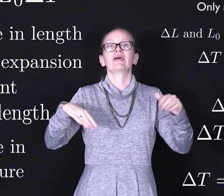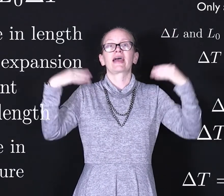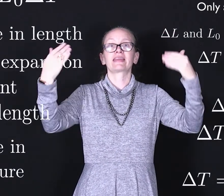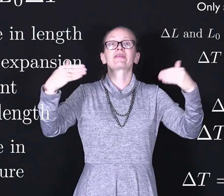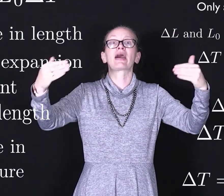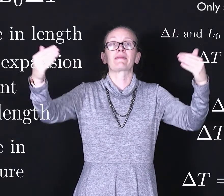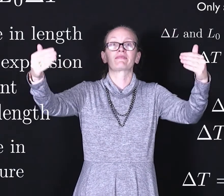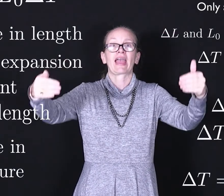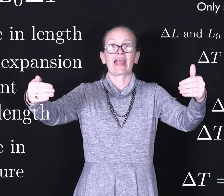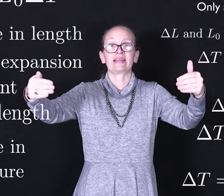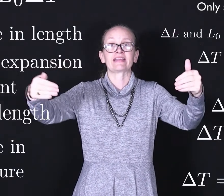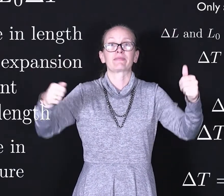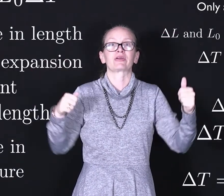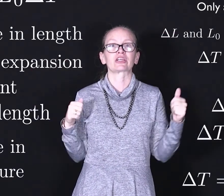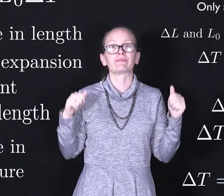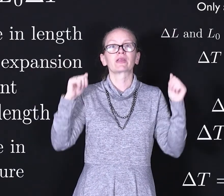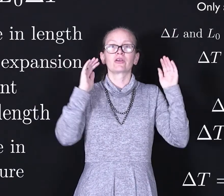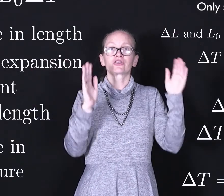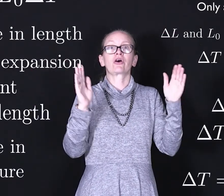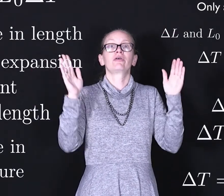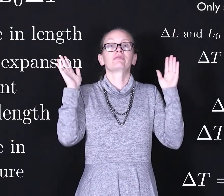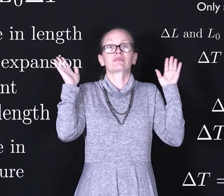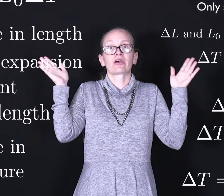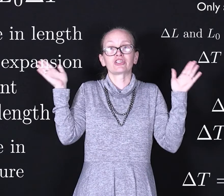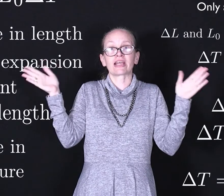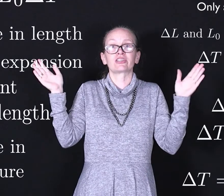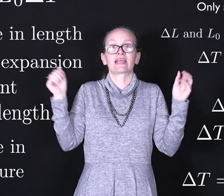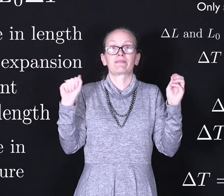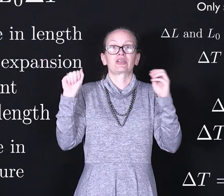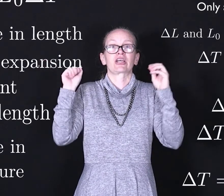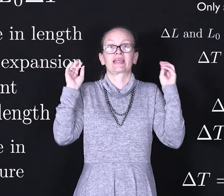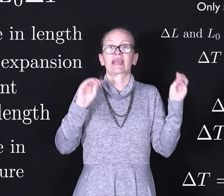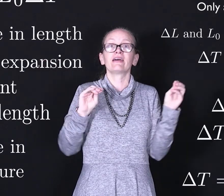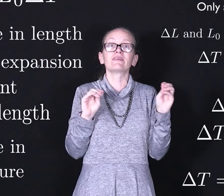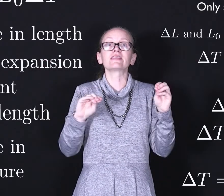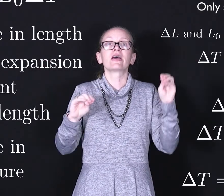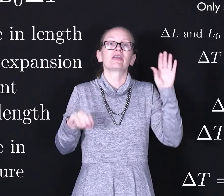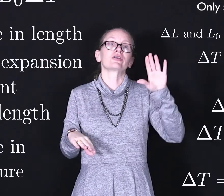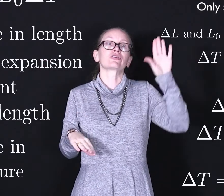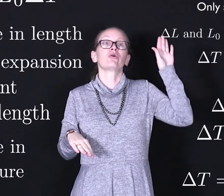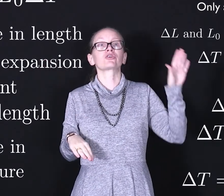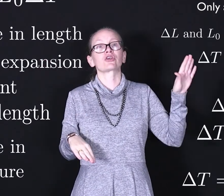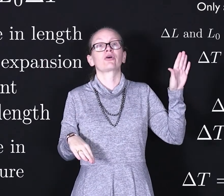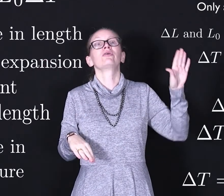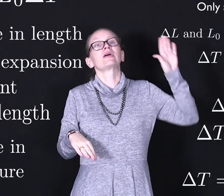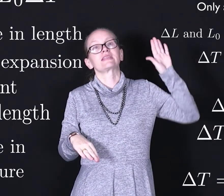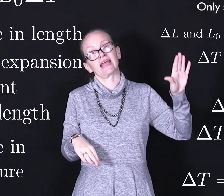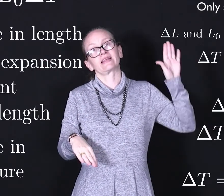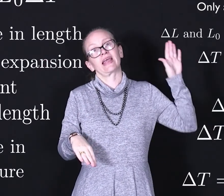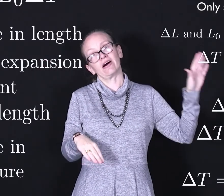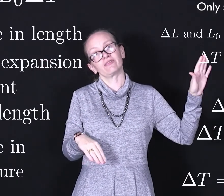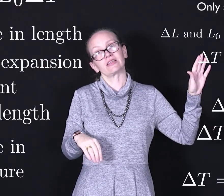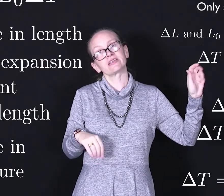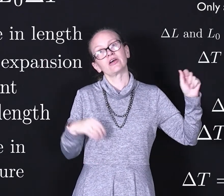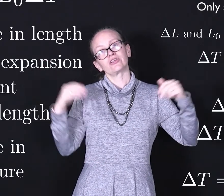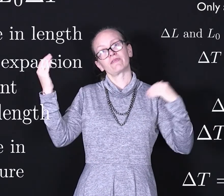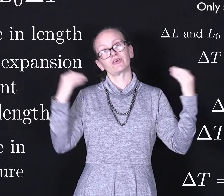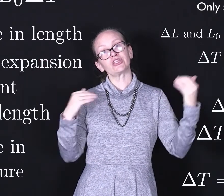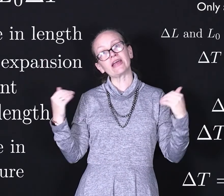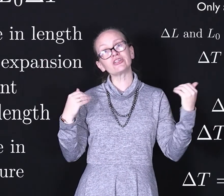and that'll happen for any temperature. So the change in temperature in kelvins is also 10 kelvins. So for changes